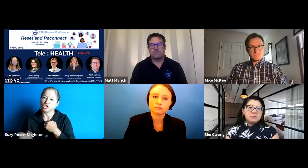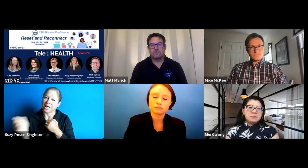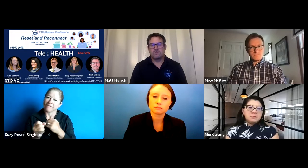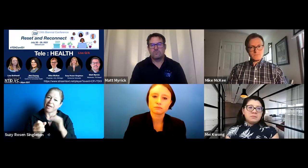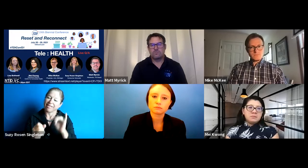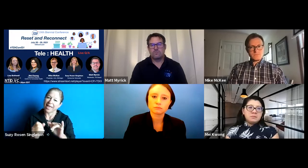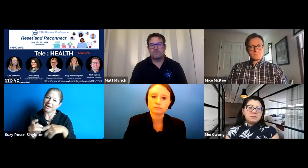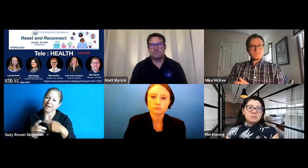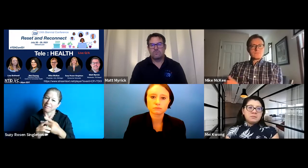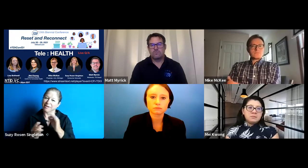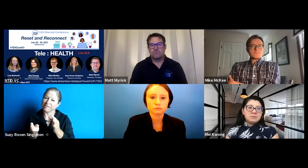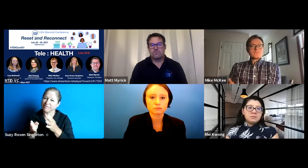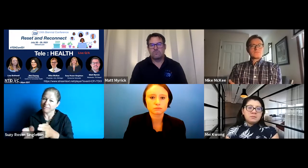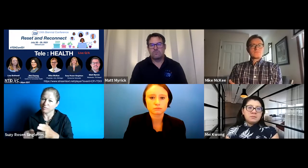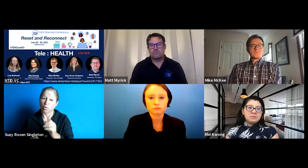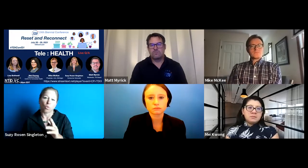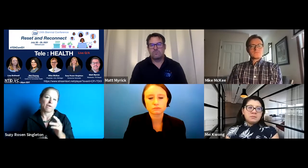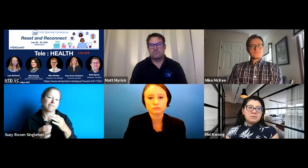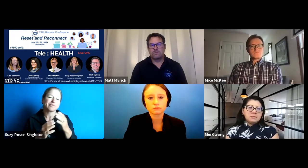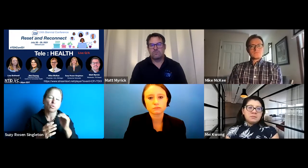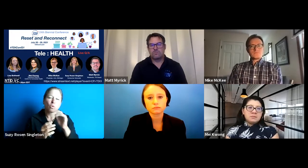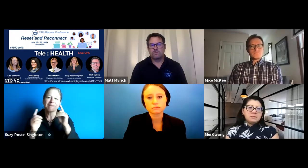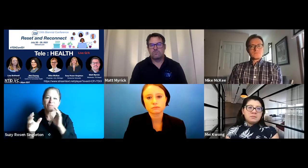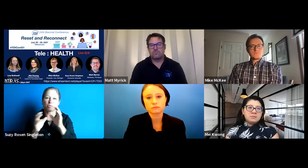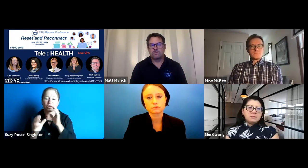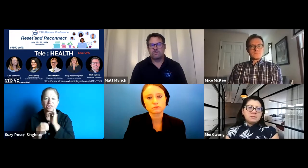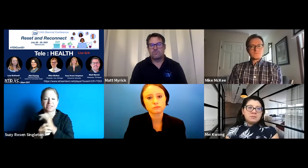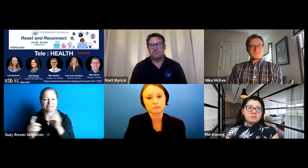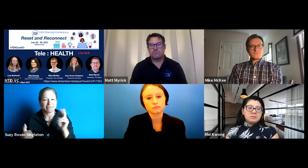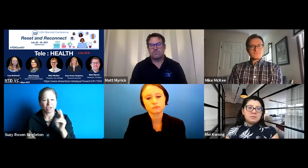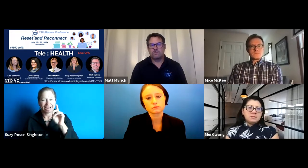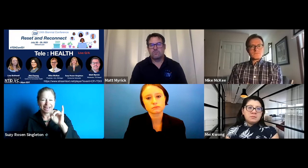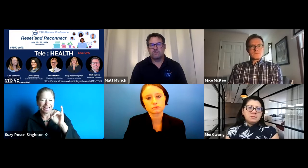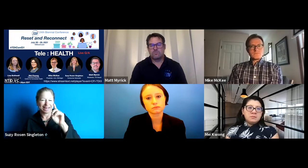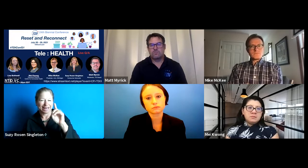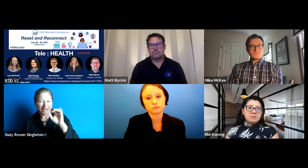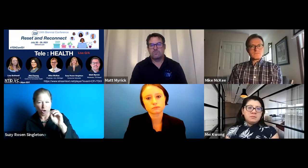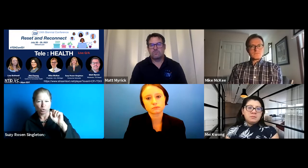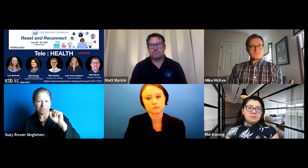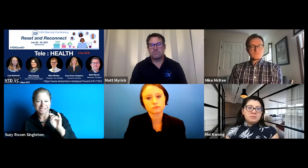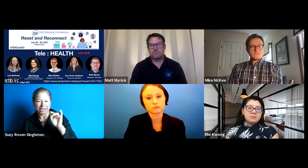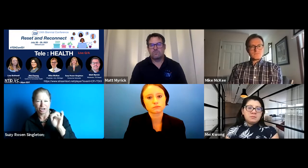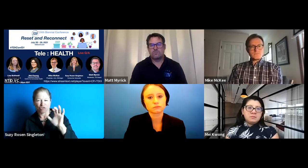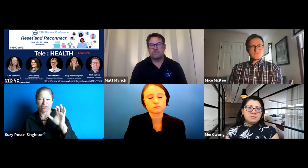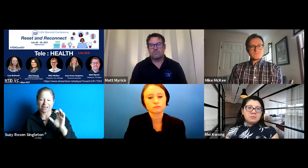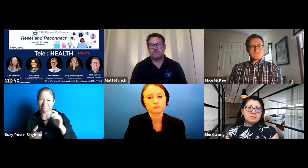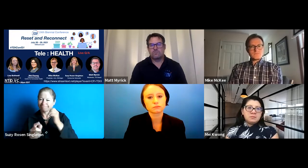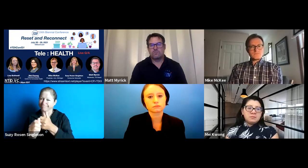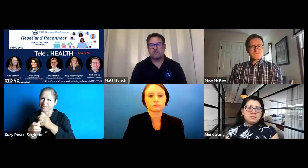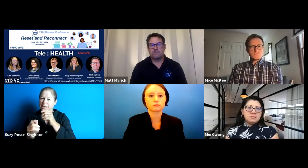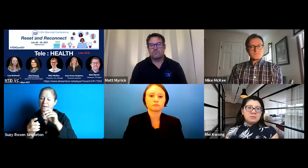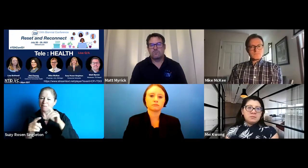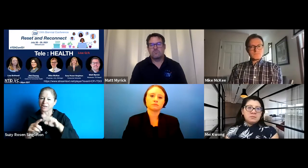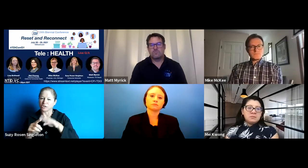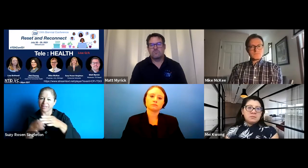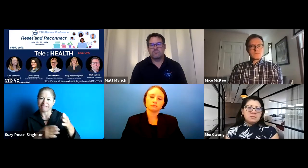and you would prefer an interpreter, then you should have that type of accommodation. As effective communication is